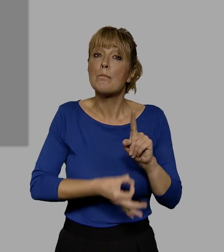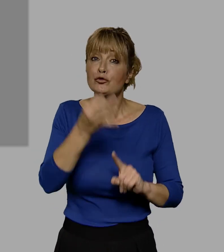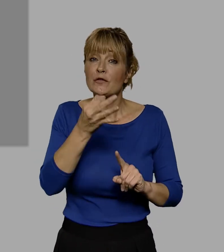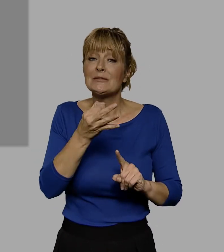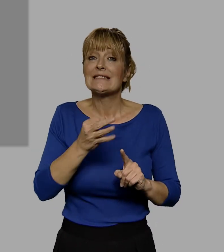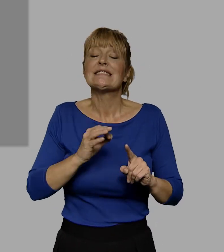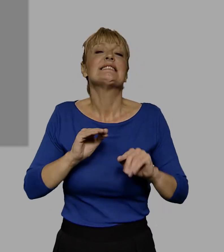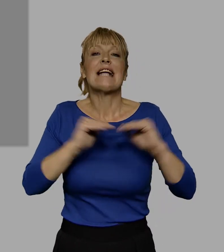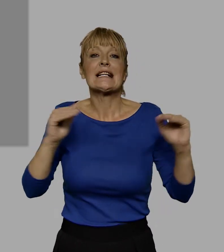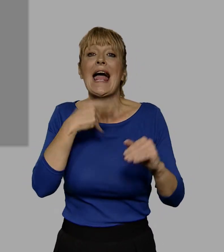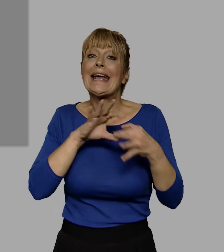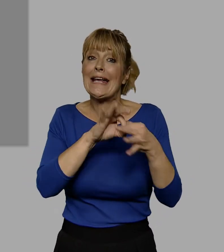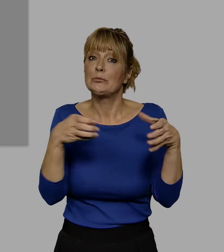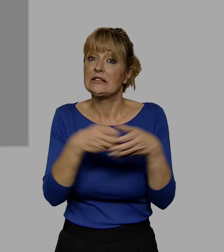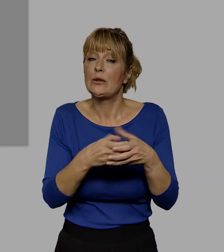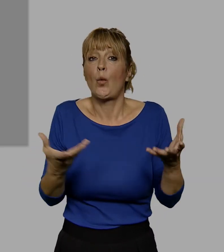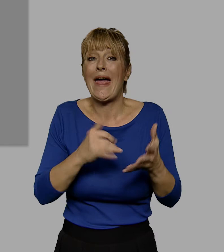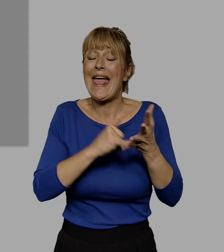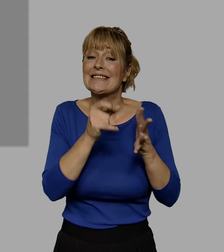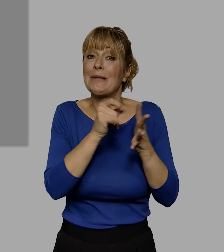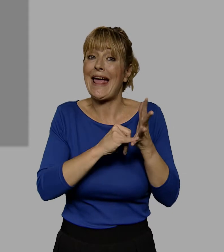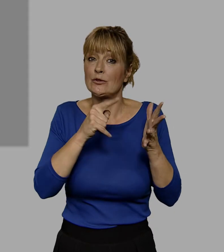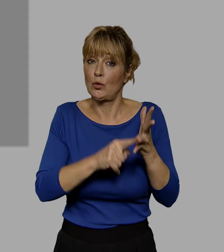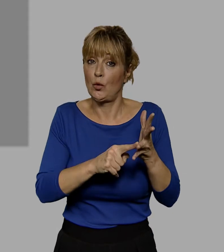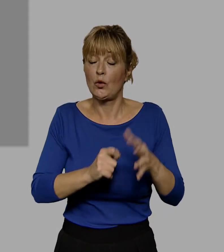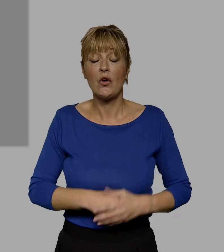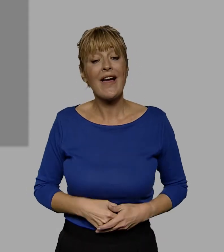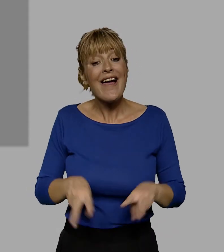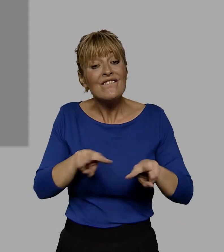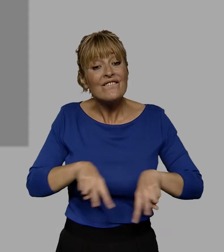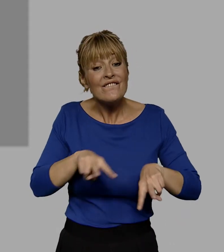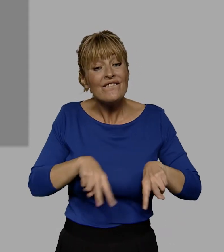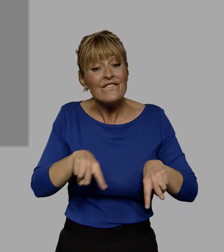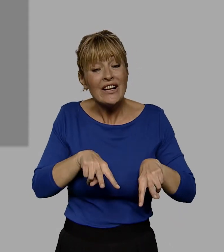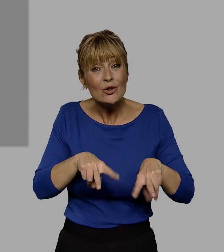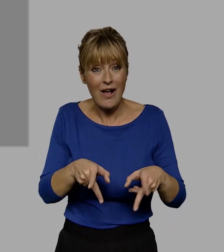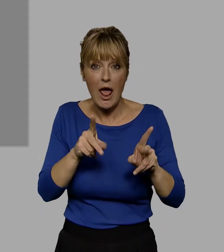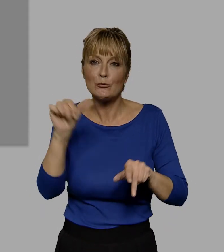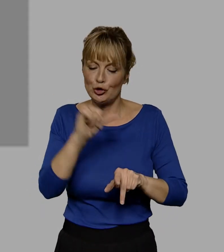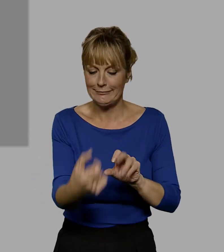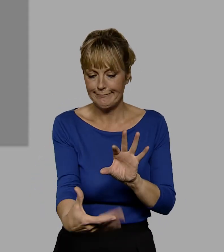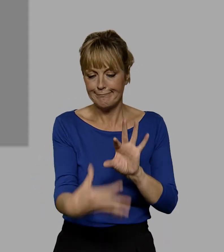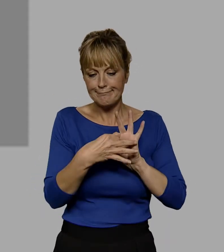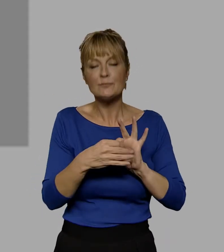at SPSO. Video clips should be sent electronically if possible to